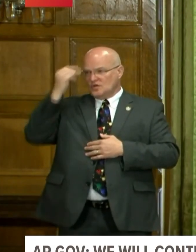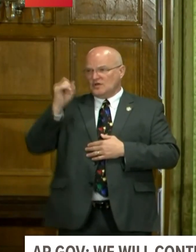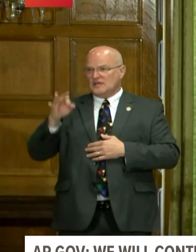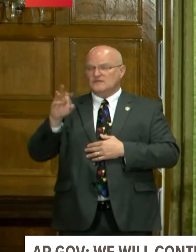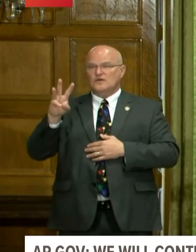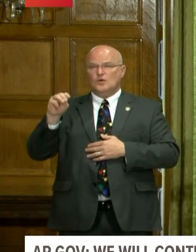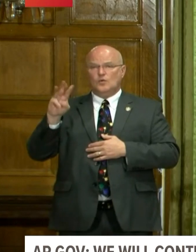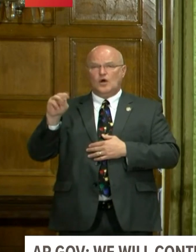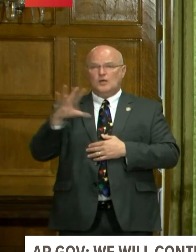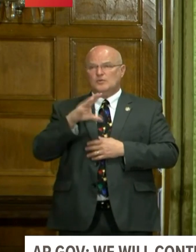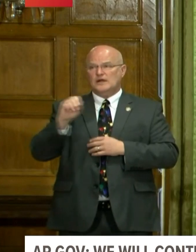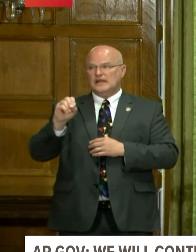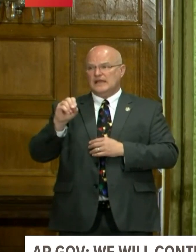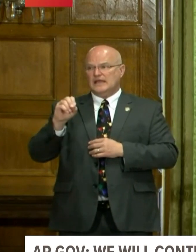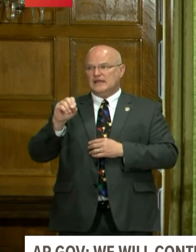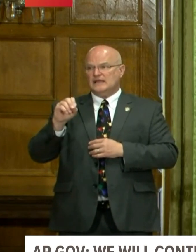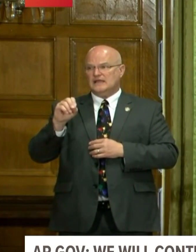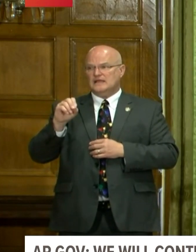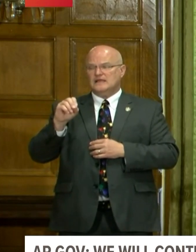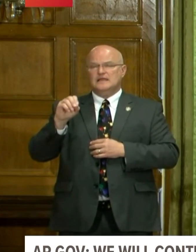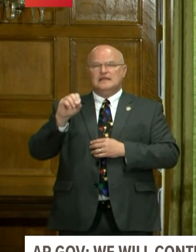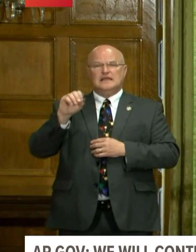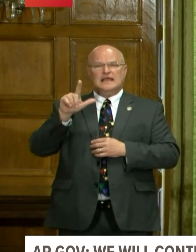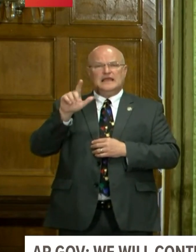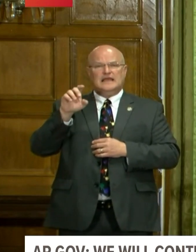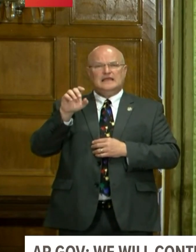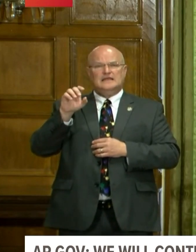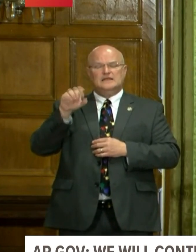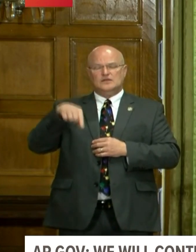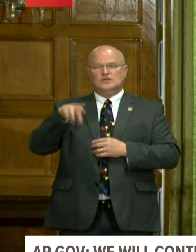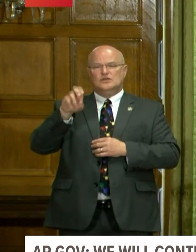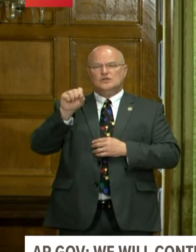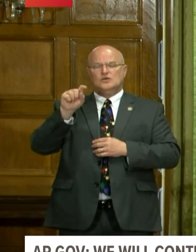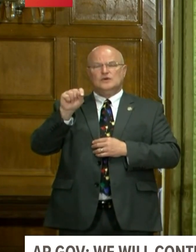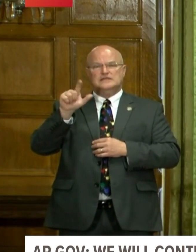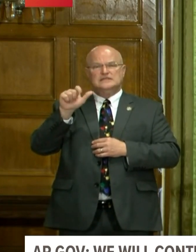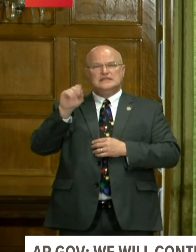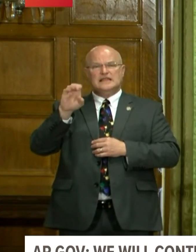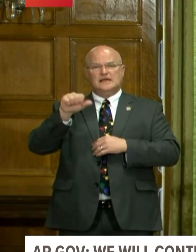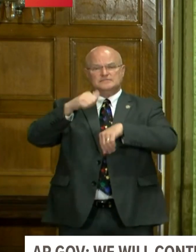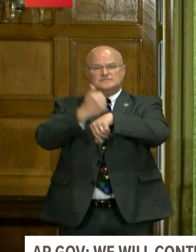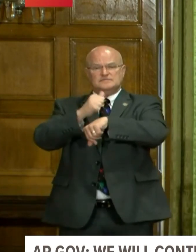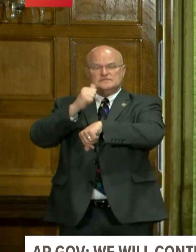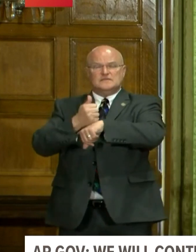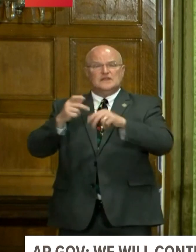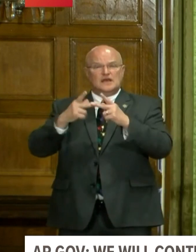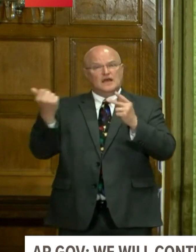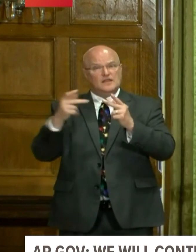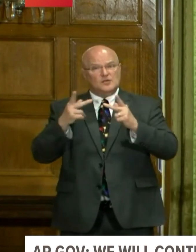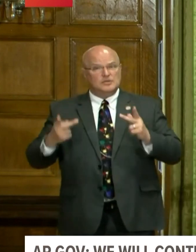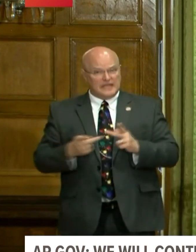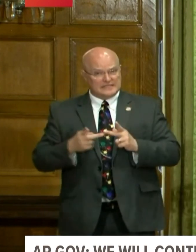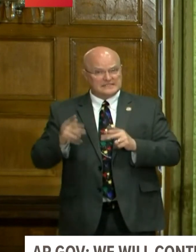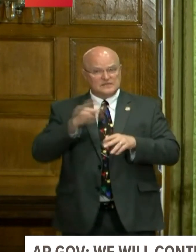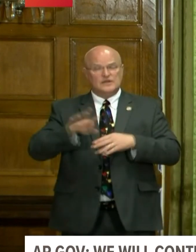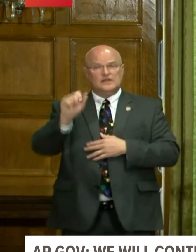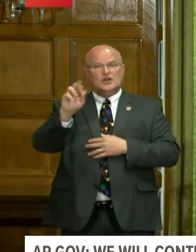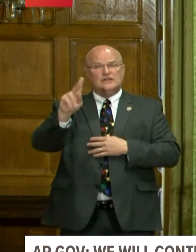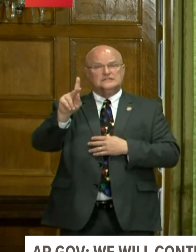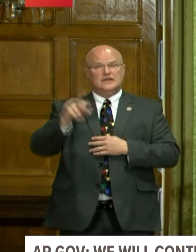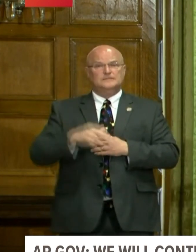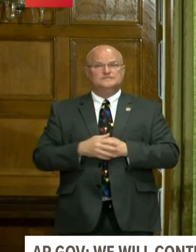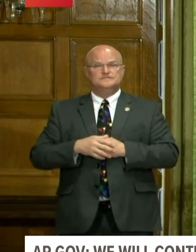if Walmart and Quest Labs plan to set up testing locations at other places in